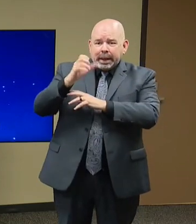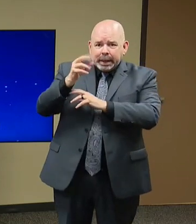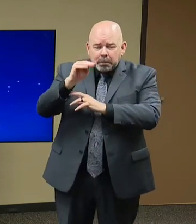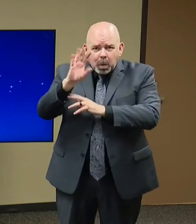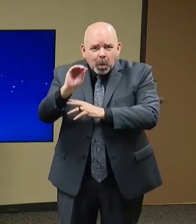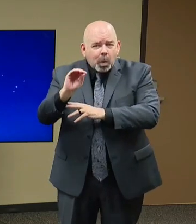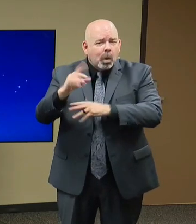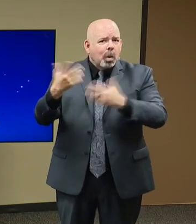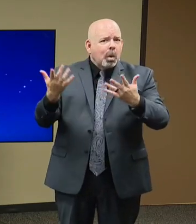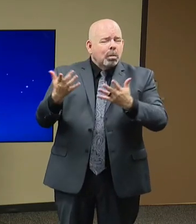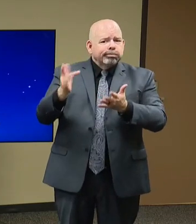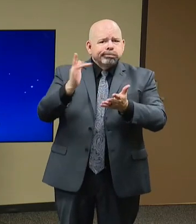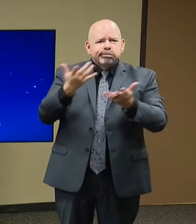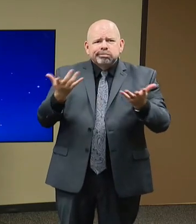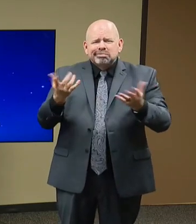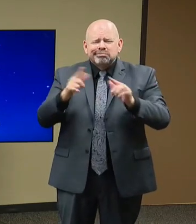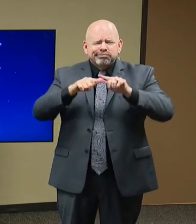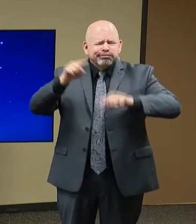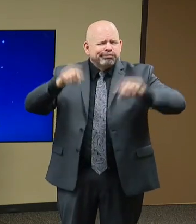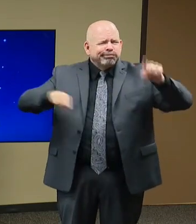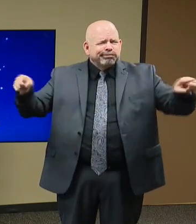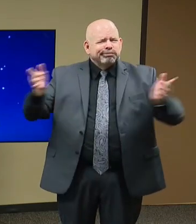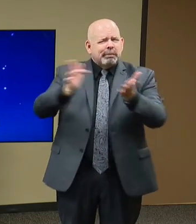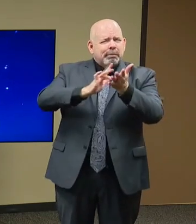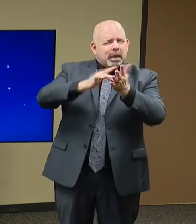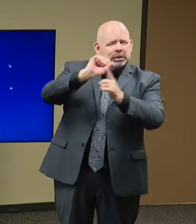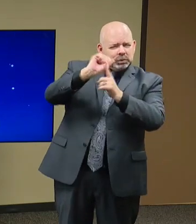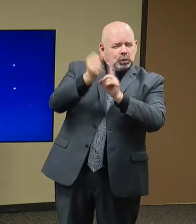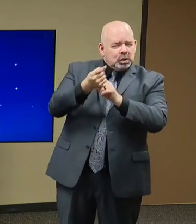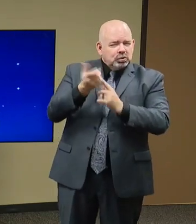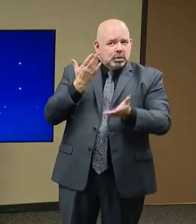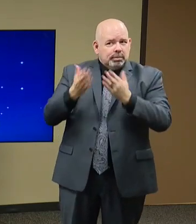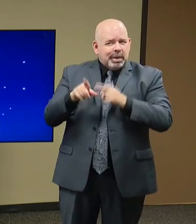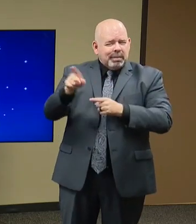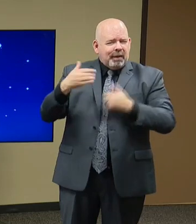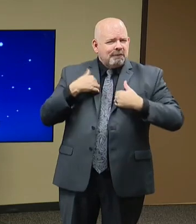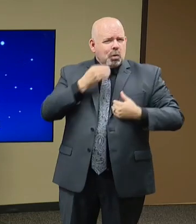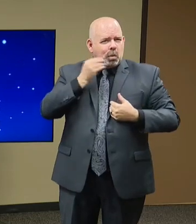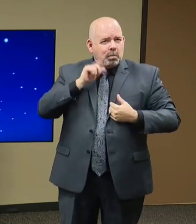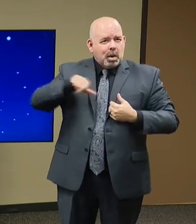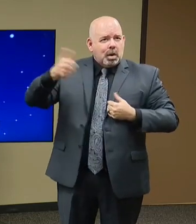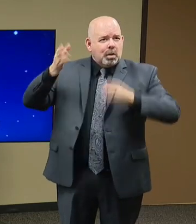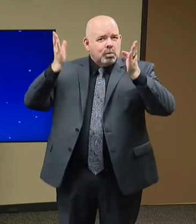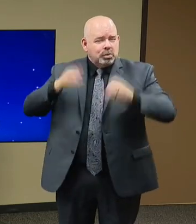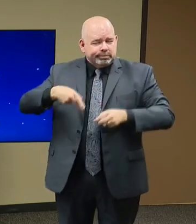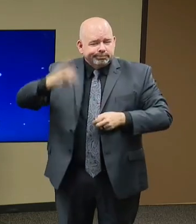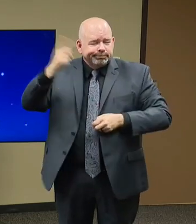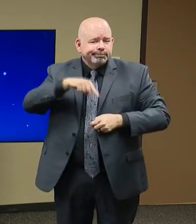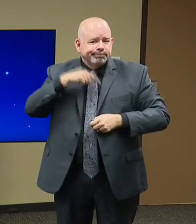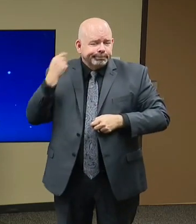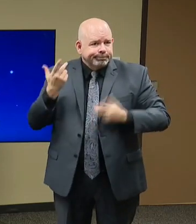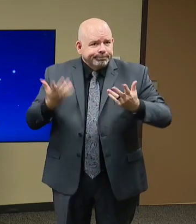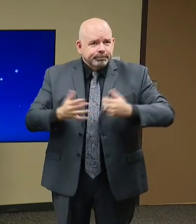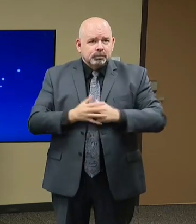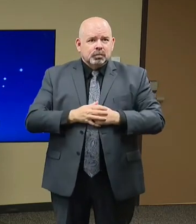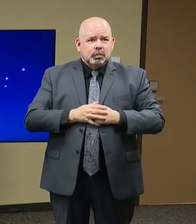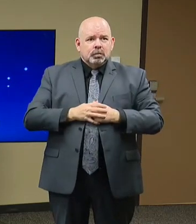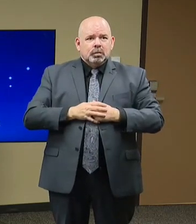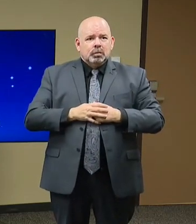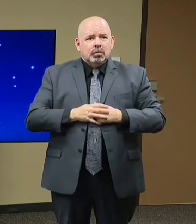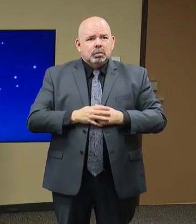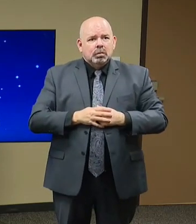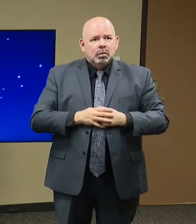be in separate areas with separate bathrooms or things, or similar situation. We have for